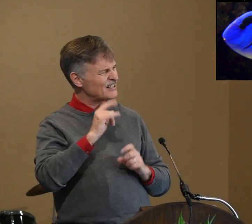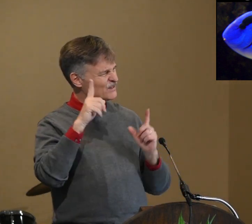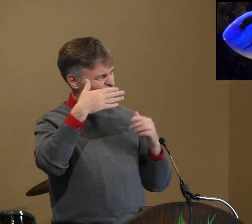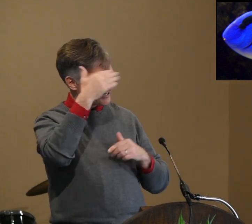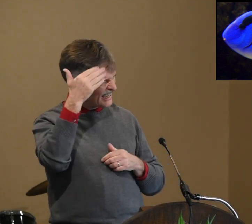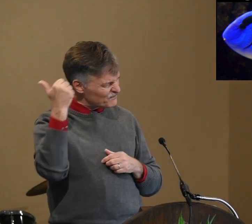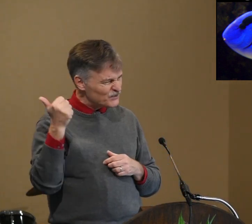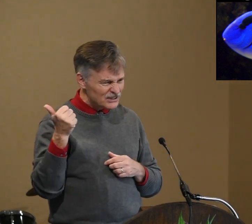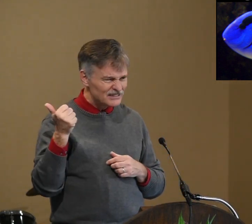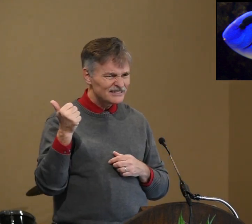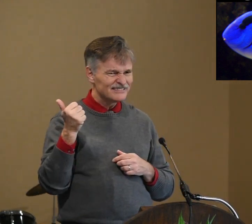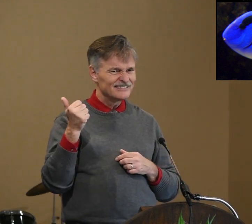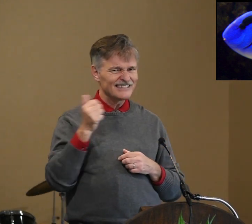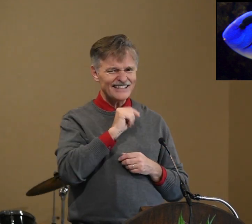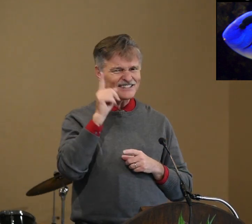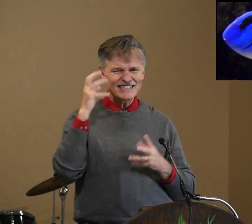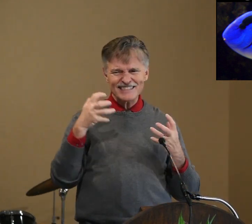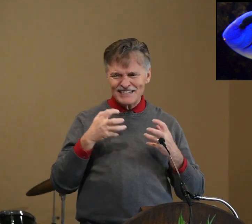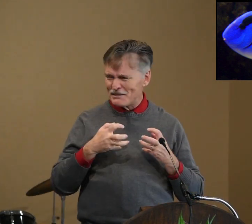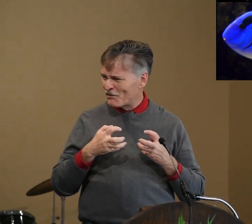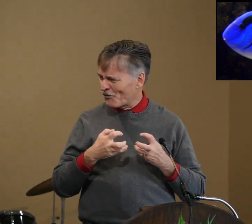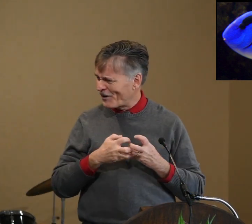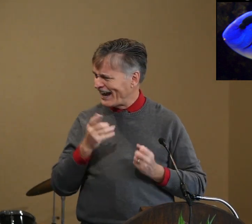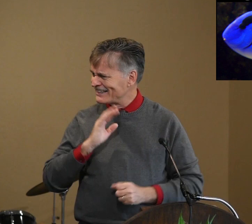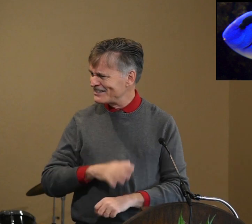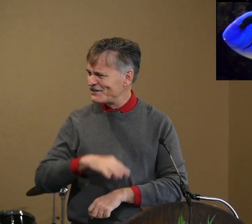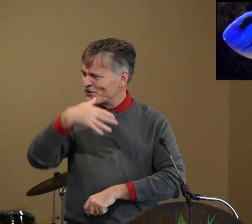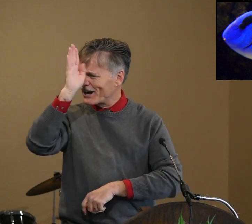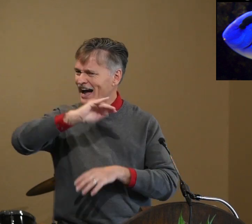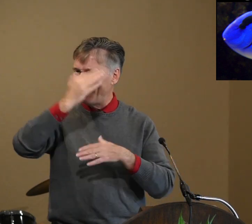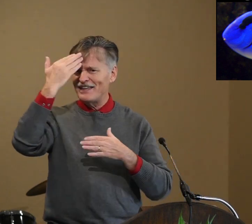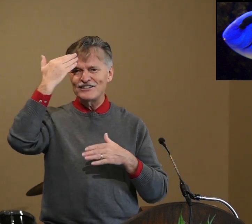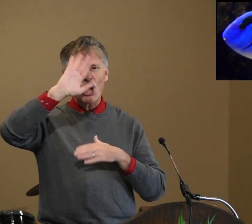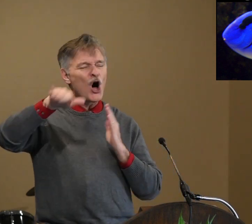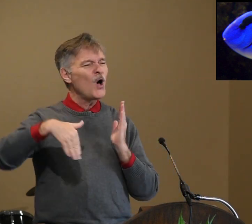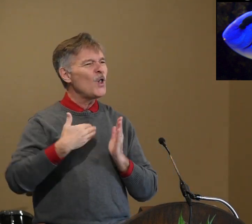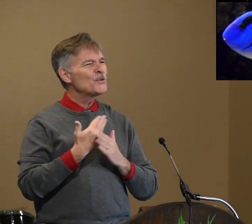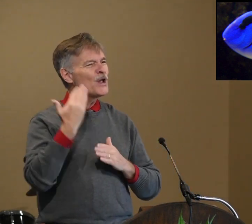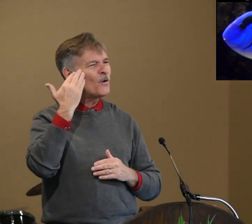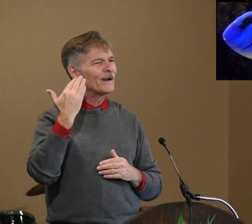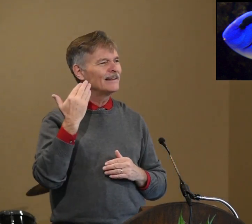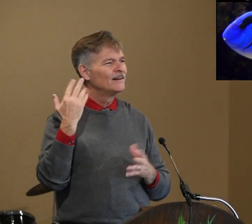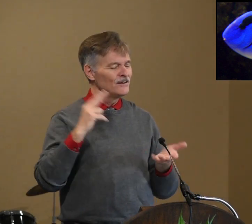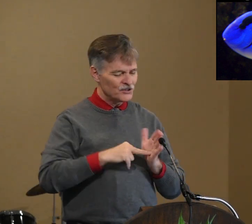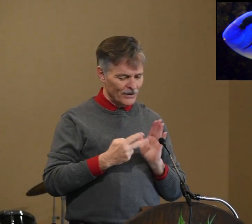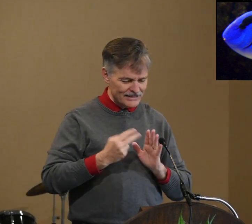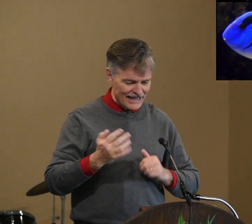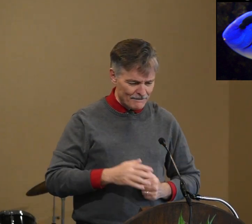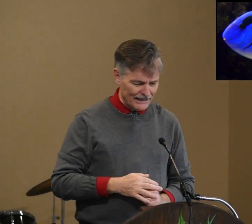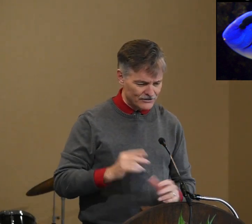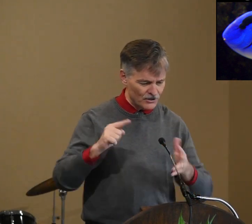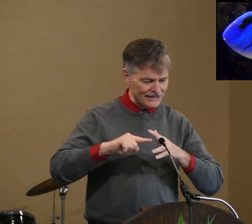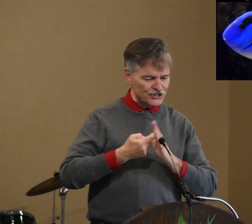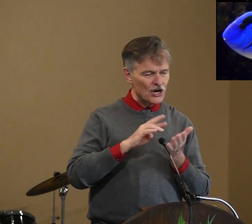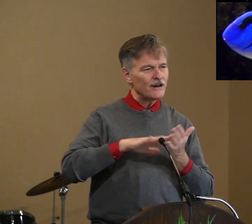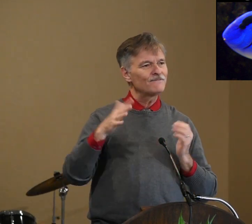is forgetful? That doesn't seem right, does it? For a God that is all-knowing. So what does that mean? So let's start in